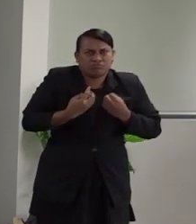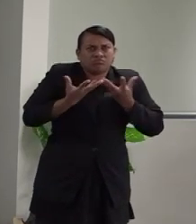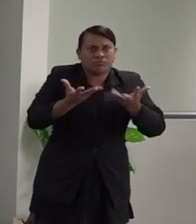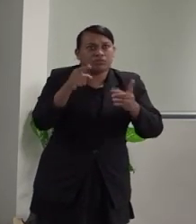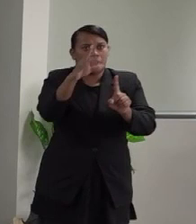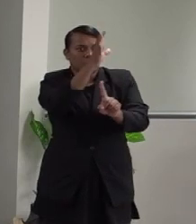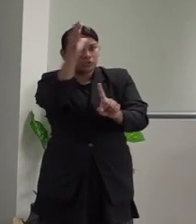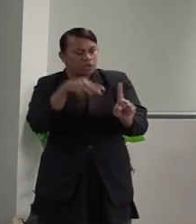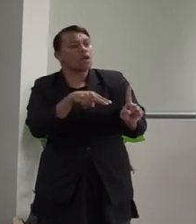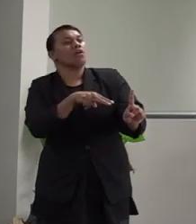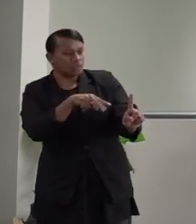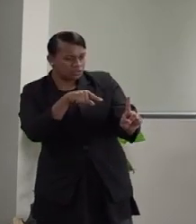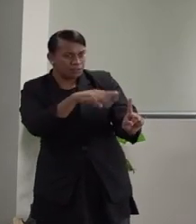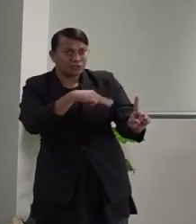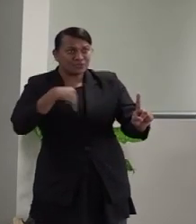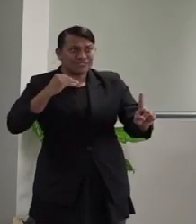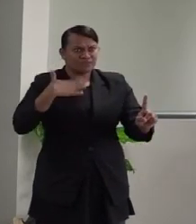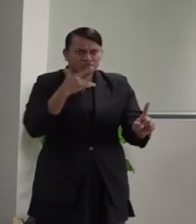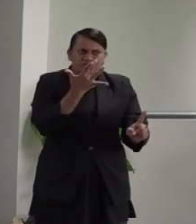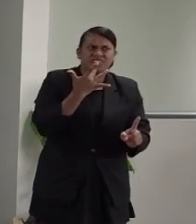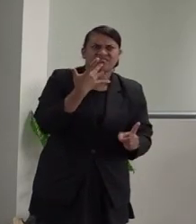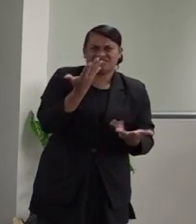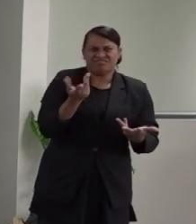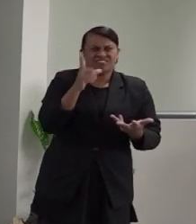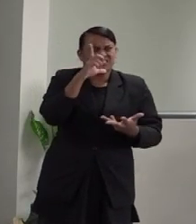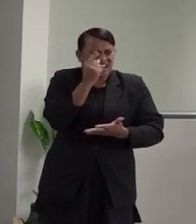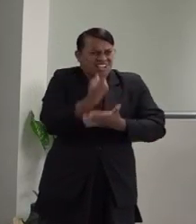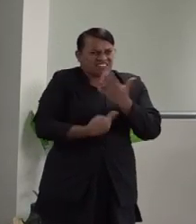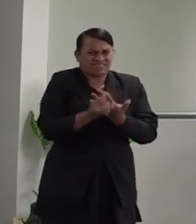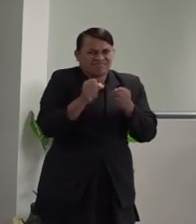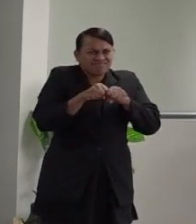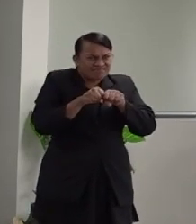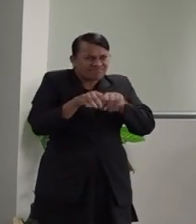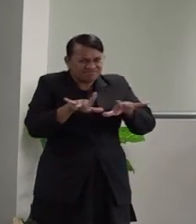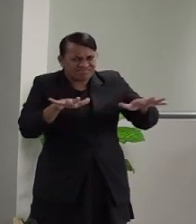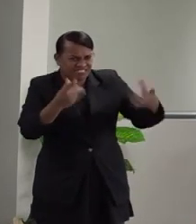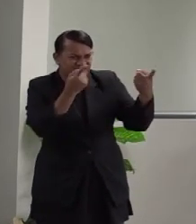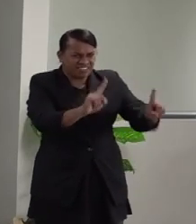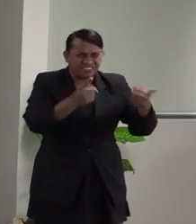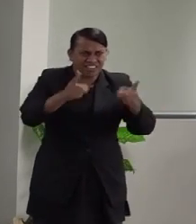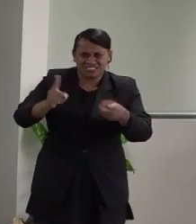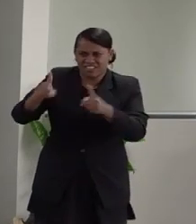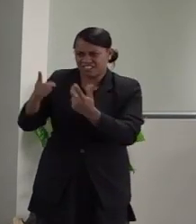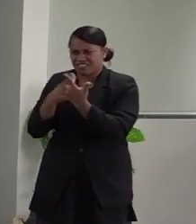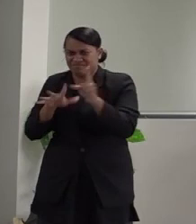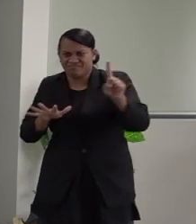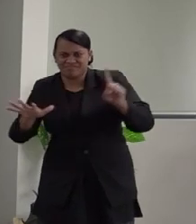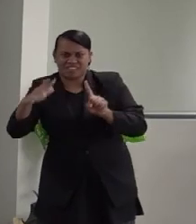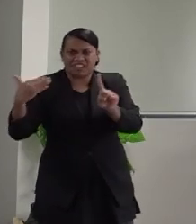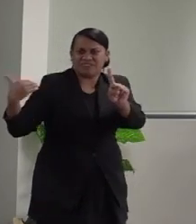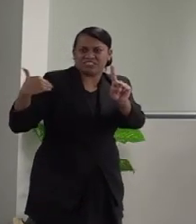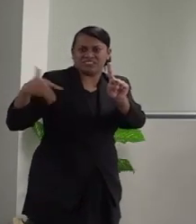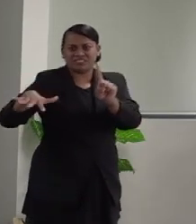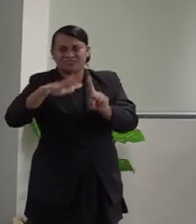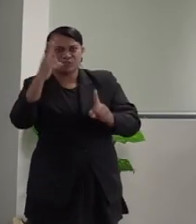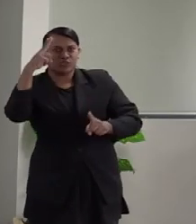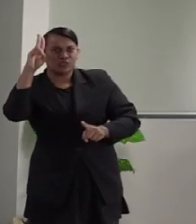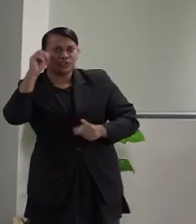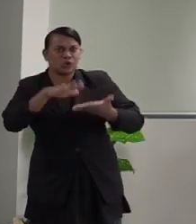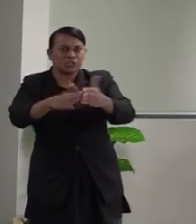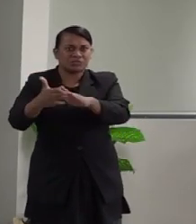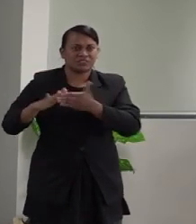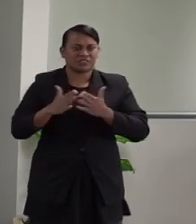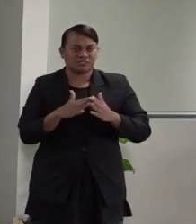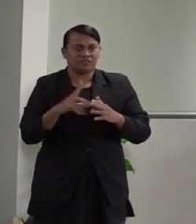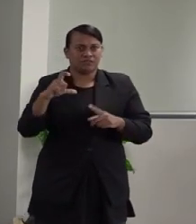cost people their very lives. Be honest with our doctors, our nurses, our police officers, and medical teams